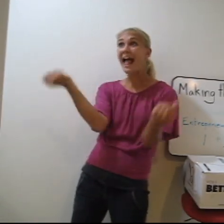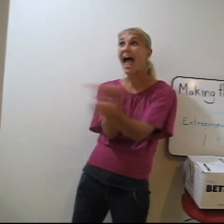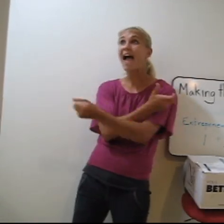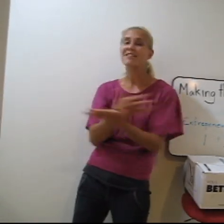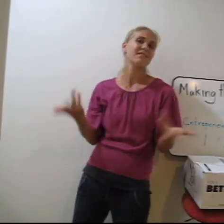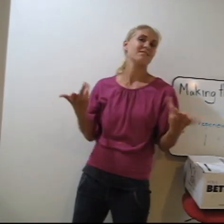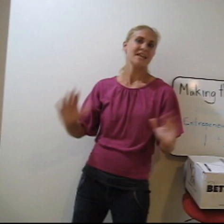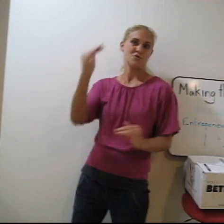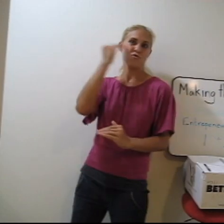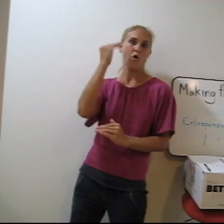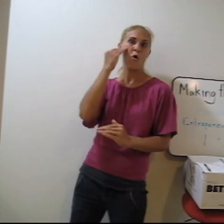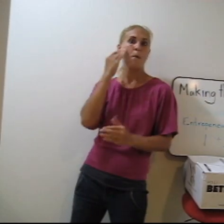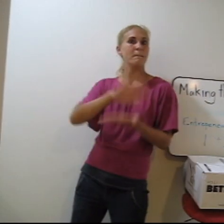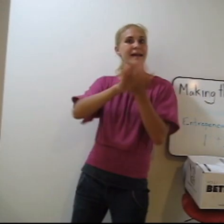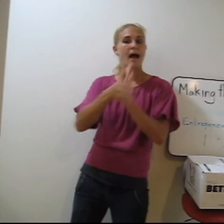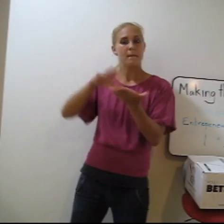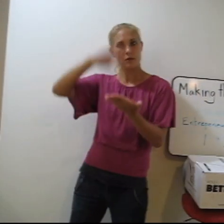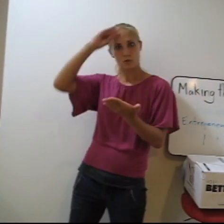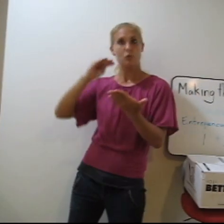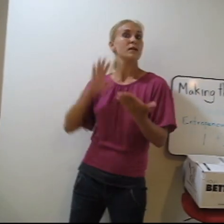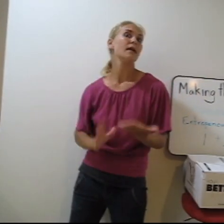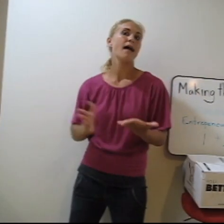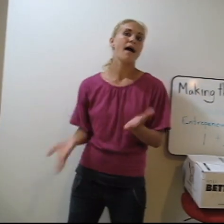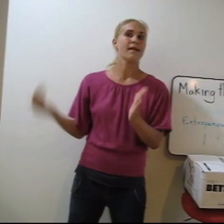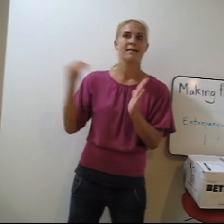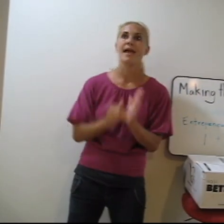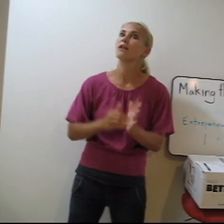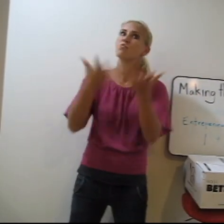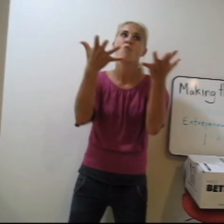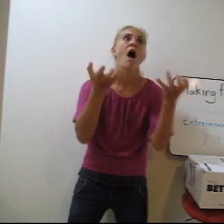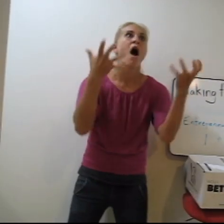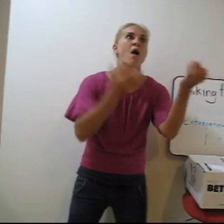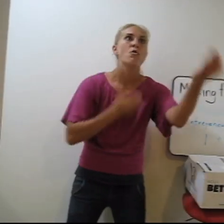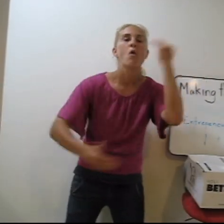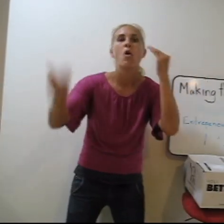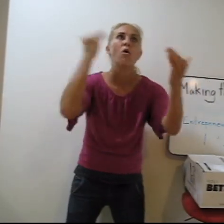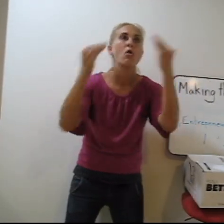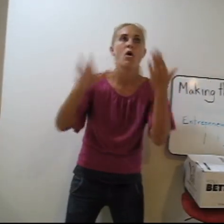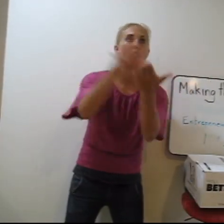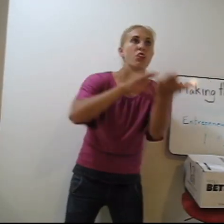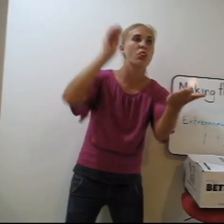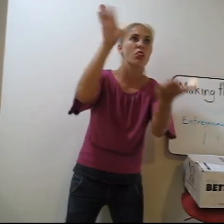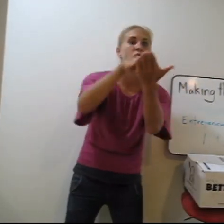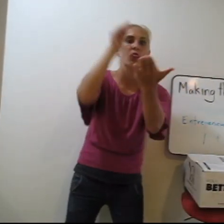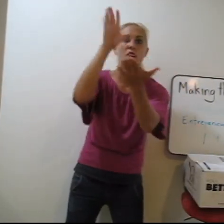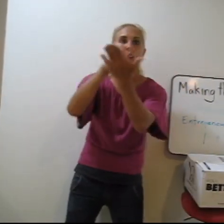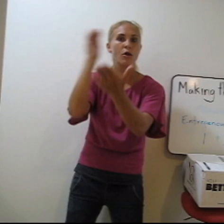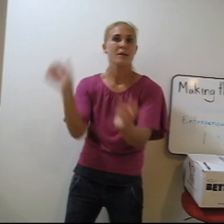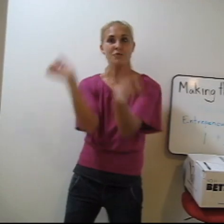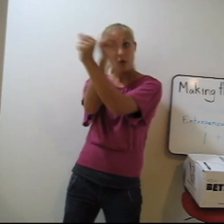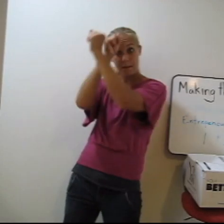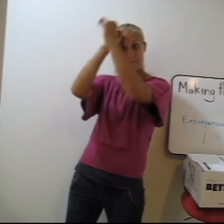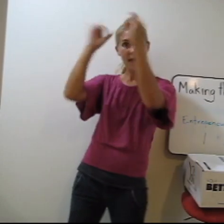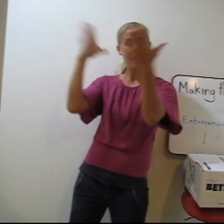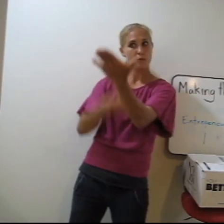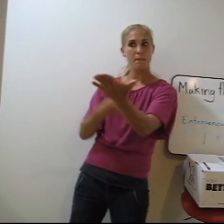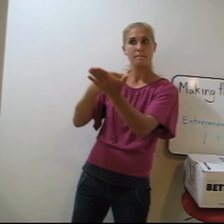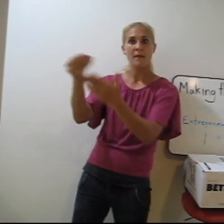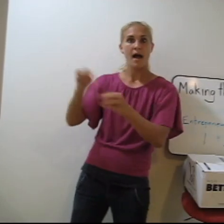a student again. Be insatiably teachable. It's like this. Imagine buying a McDonald's franchise. Now, they have built and